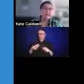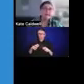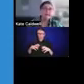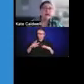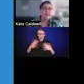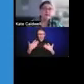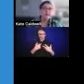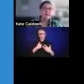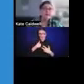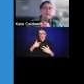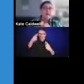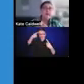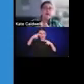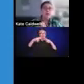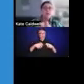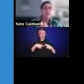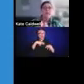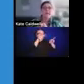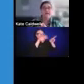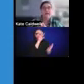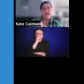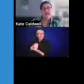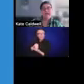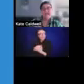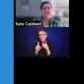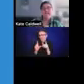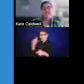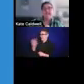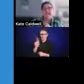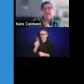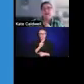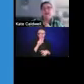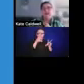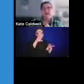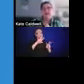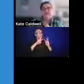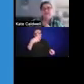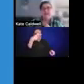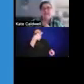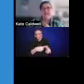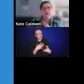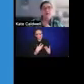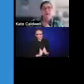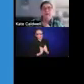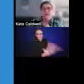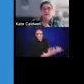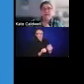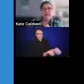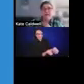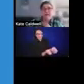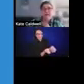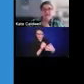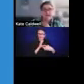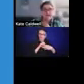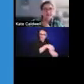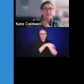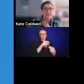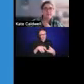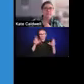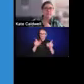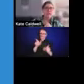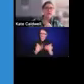at policy advocacy and how community and citizen data is included in that